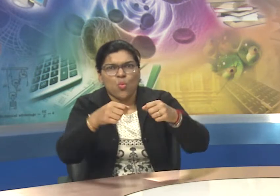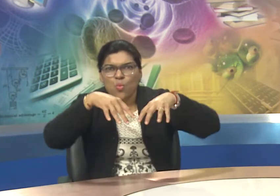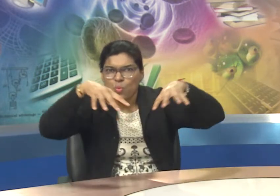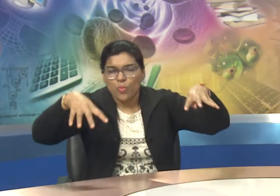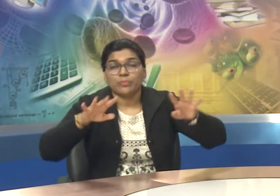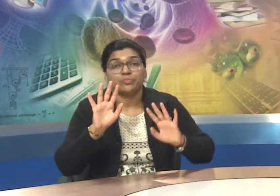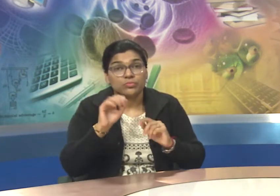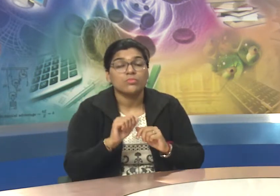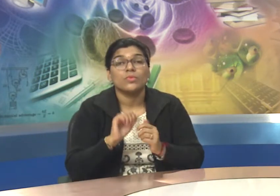increases,